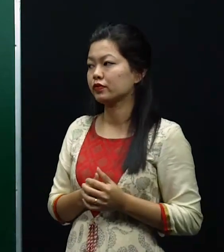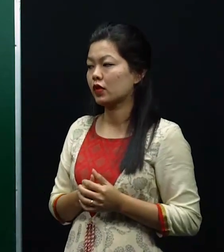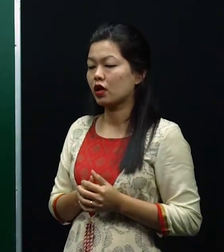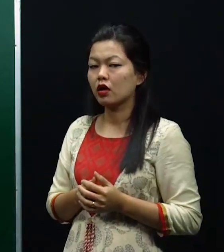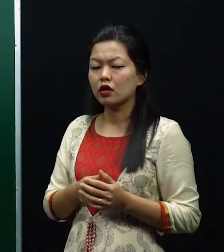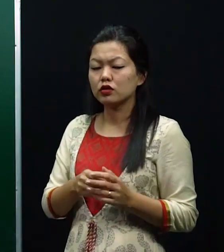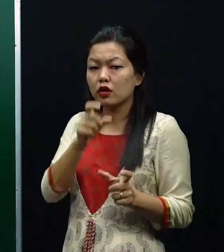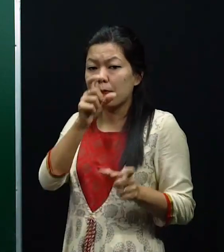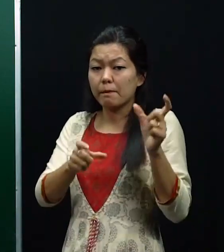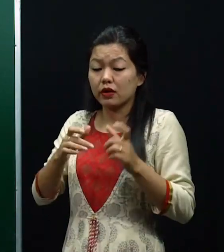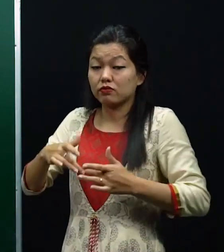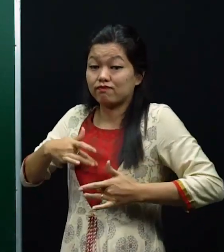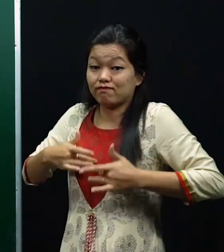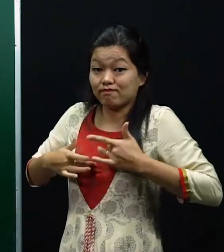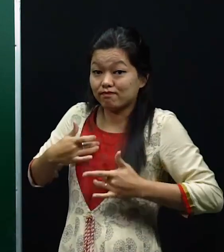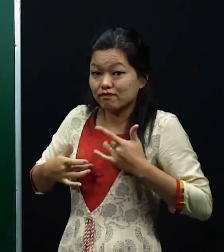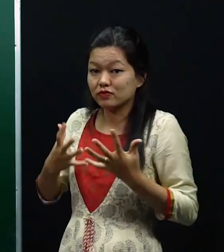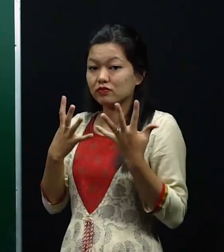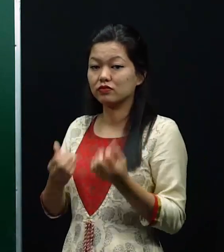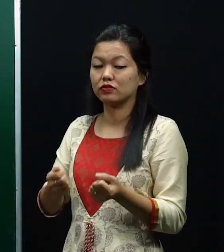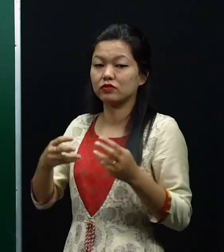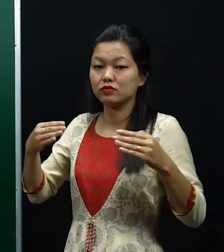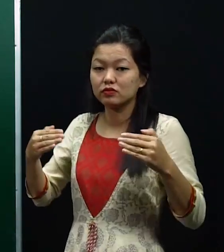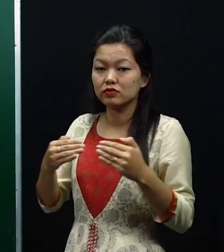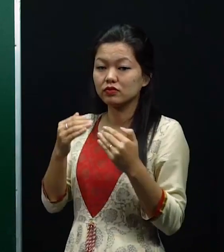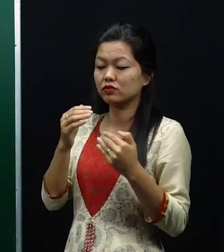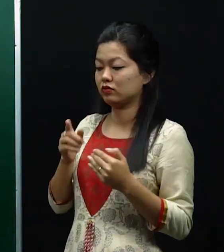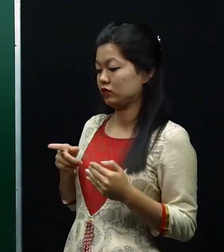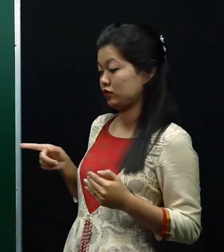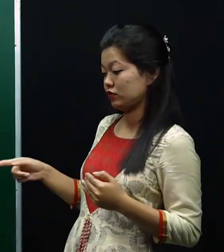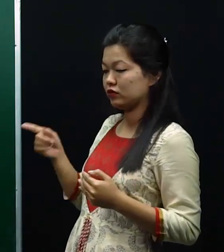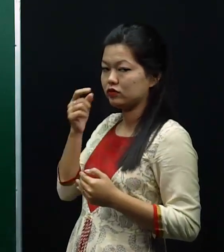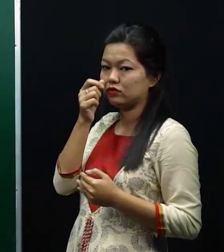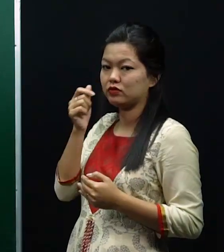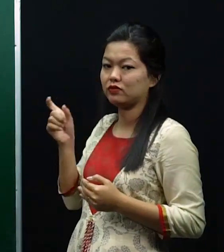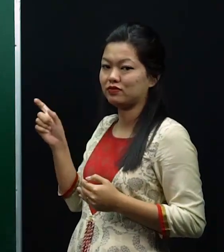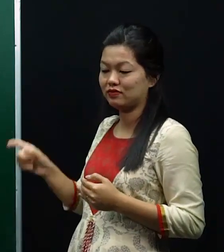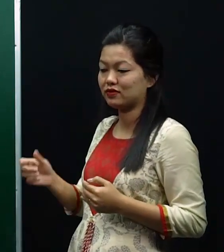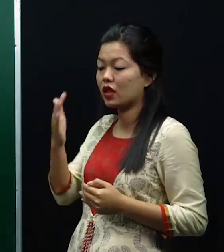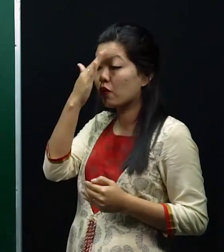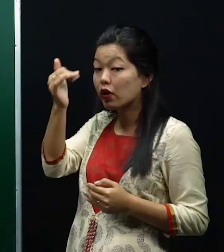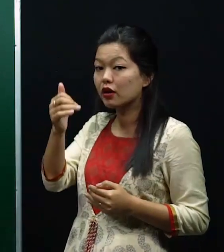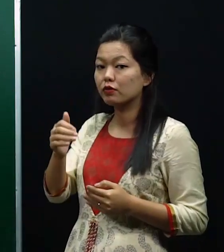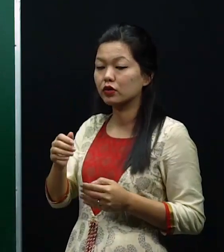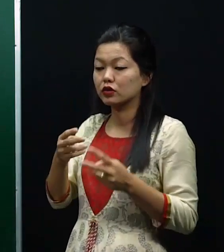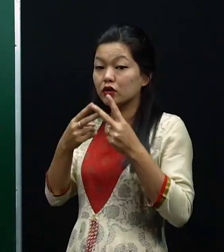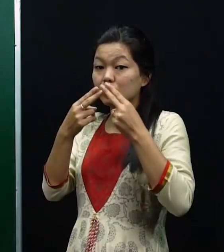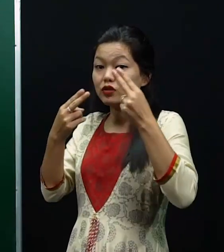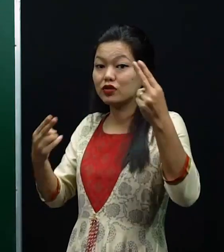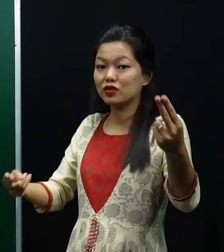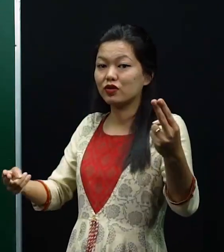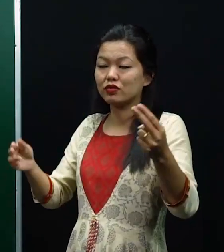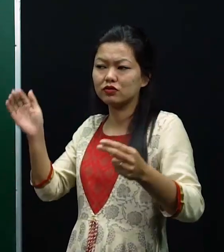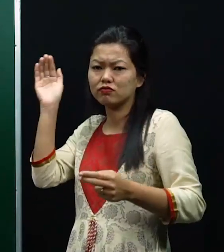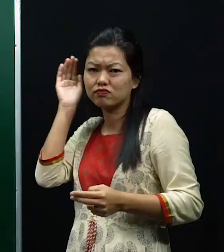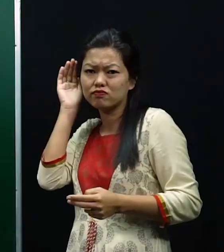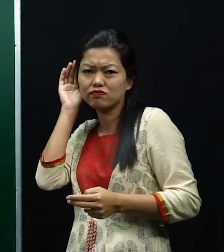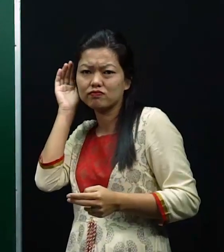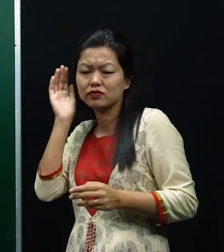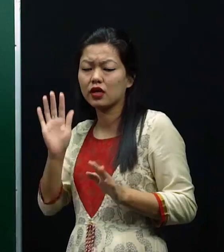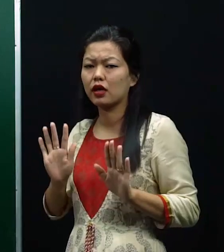he had already gathered. And so, after gathering all this, he just wanted to come back to his native place,